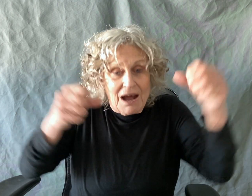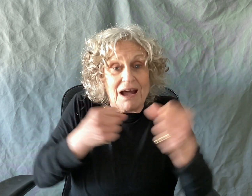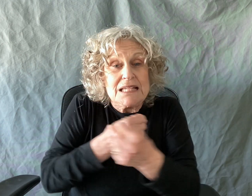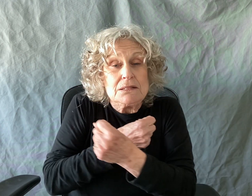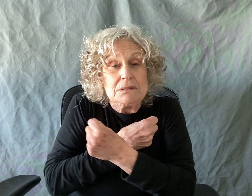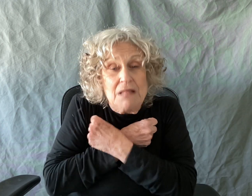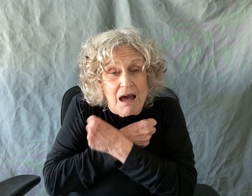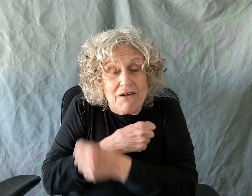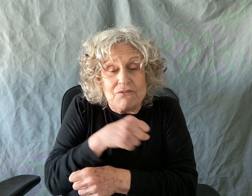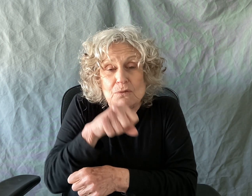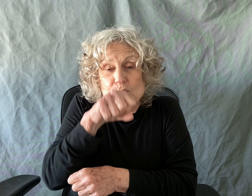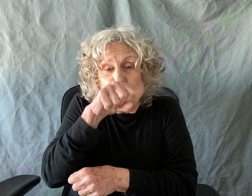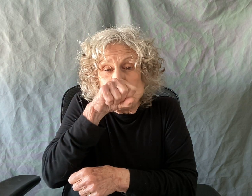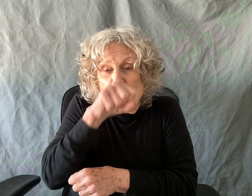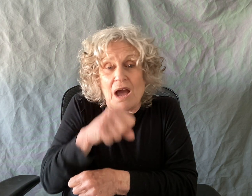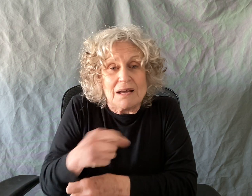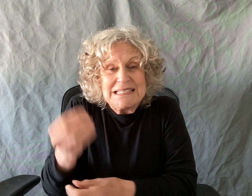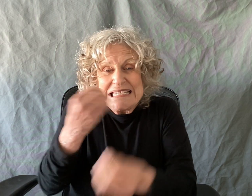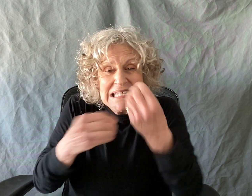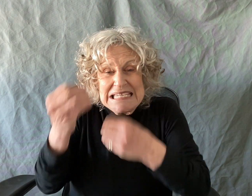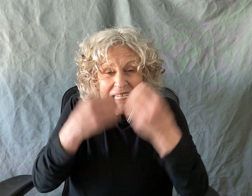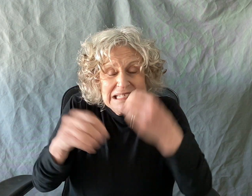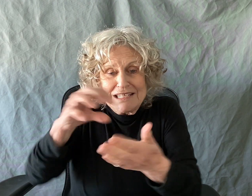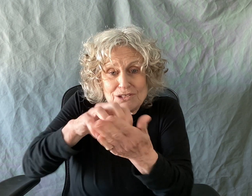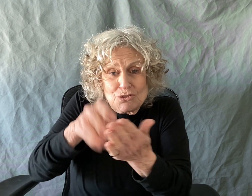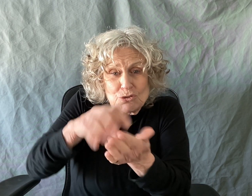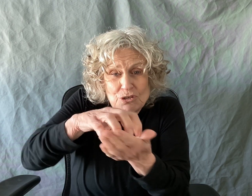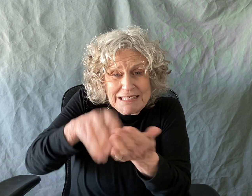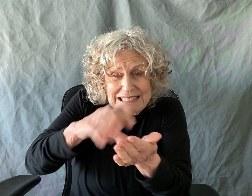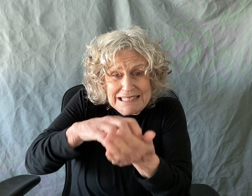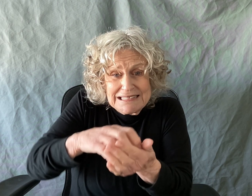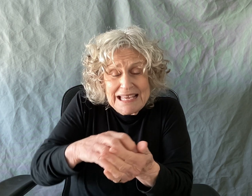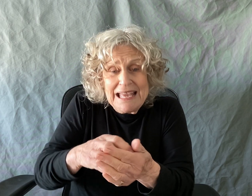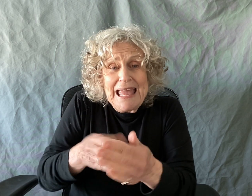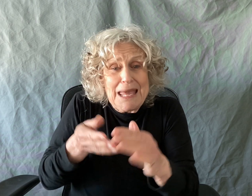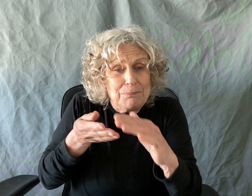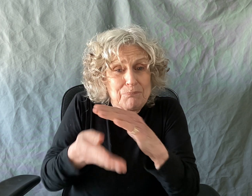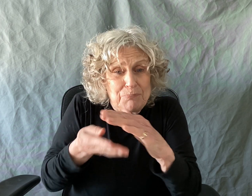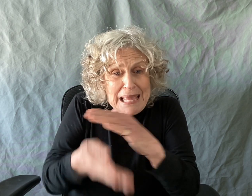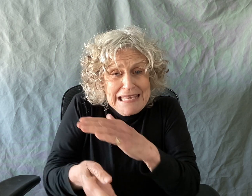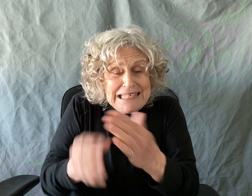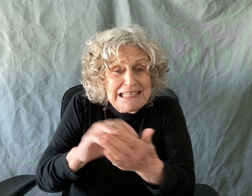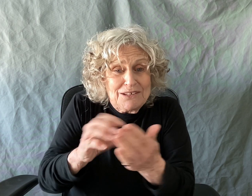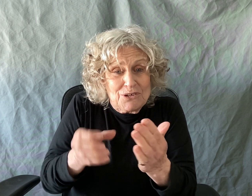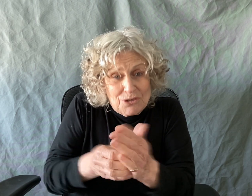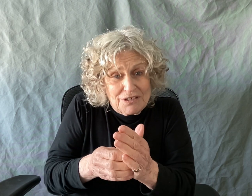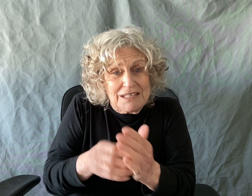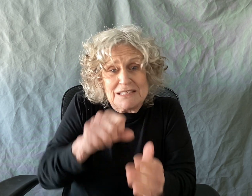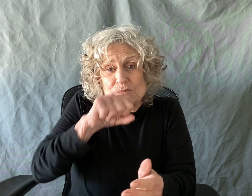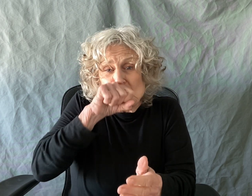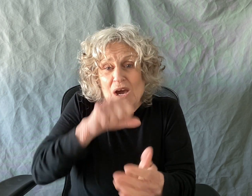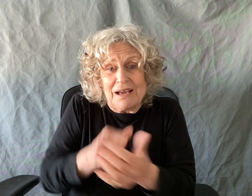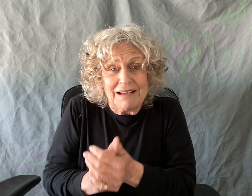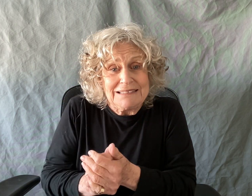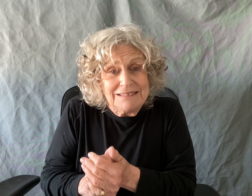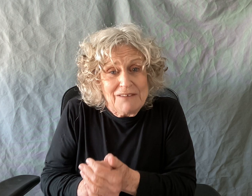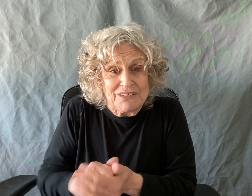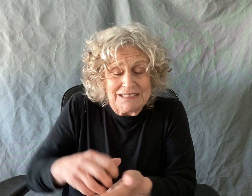I love eating cookies and baking cookies. I love it.